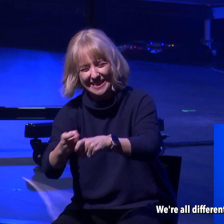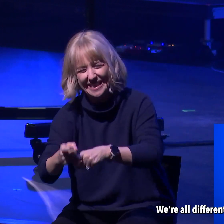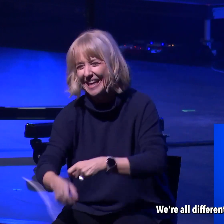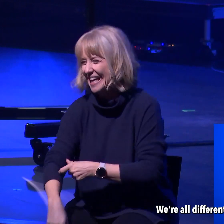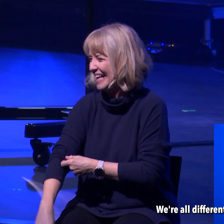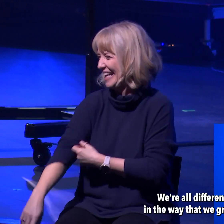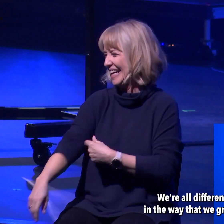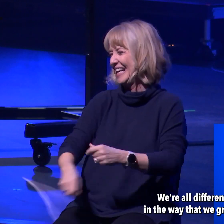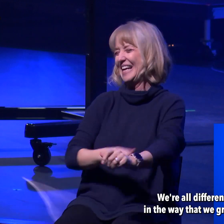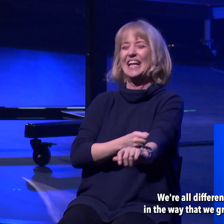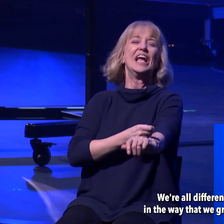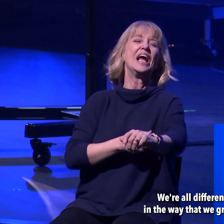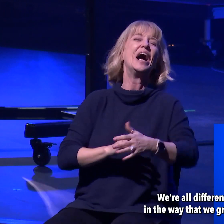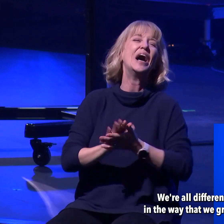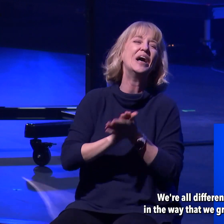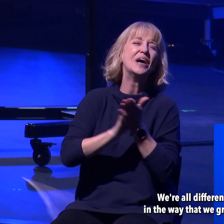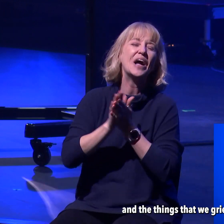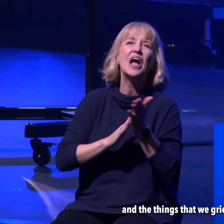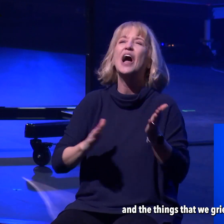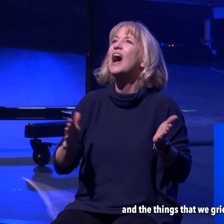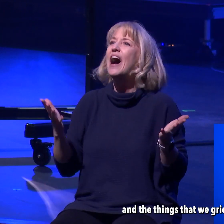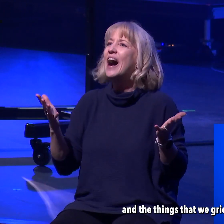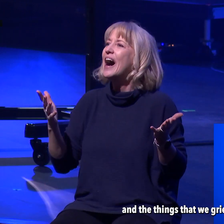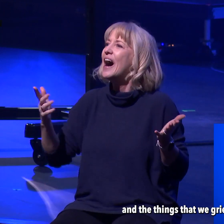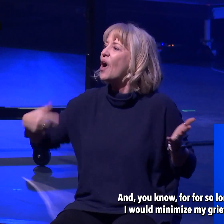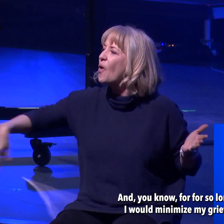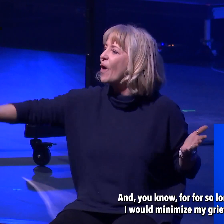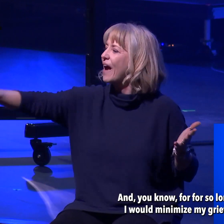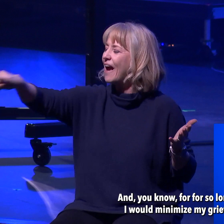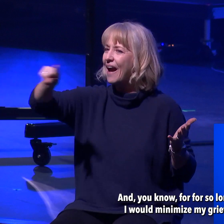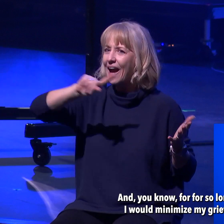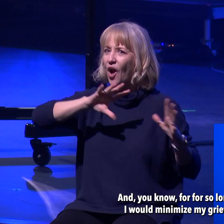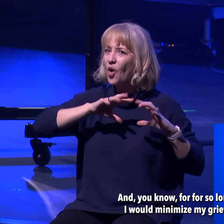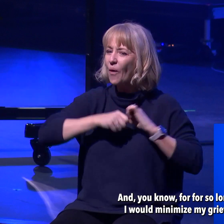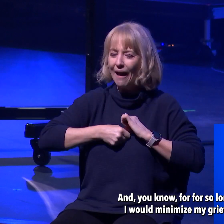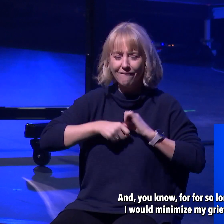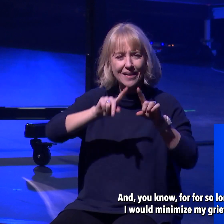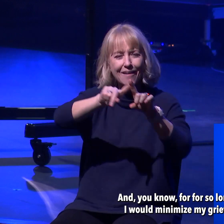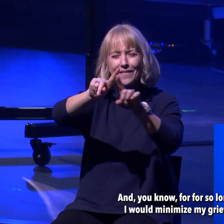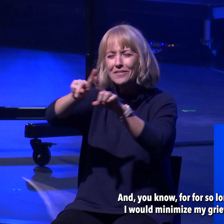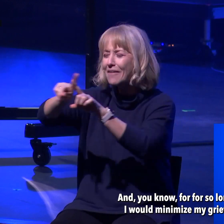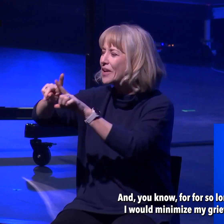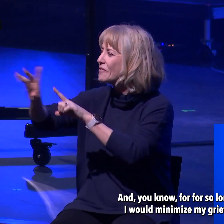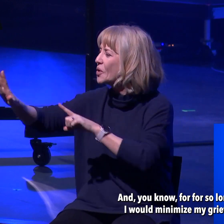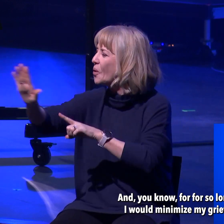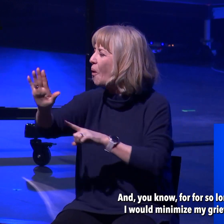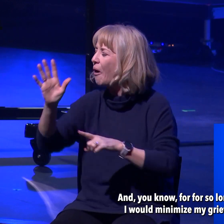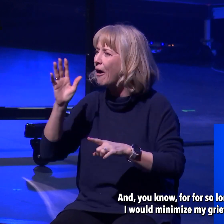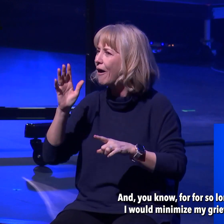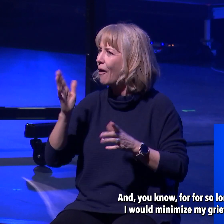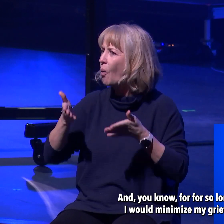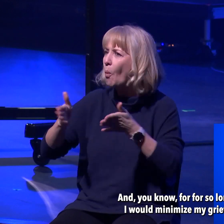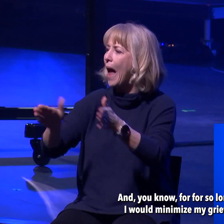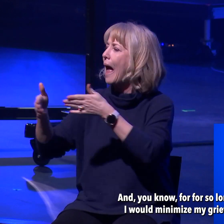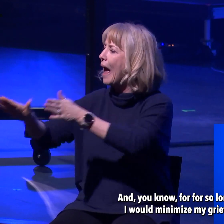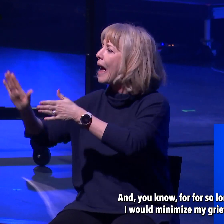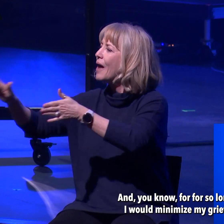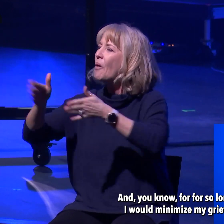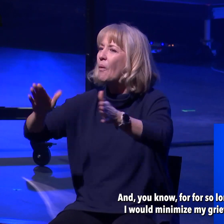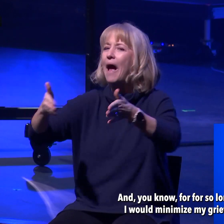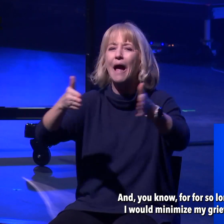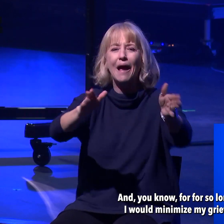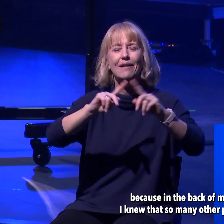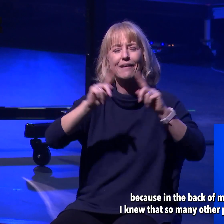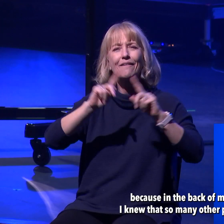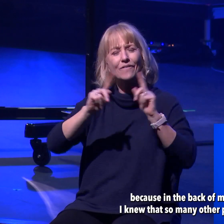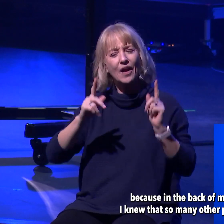We're all different. We're all different in the way that we grieve and the things that we grieve about. And you know, for so long, I would minimize my grief